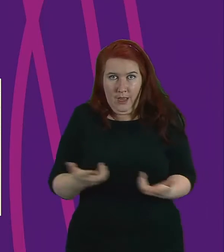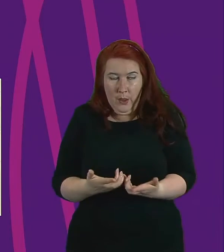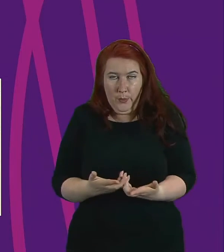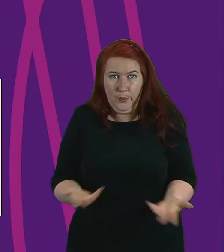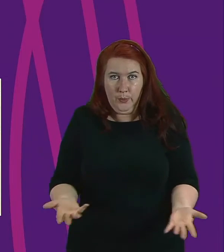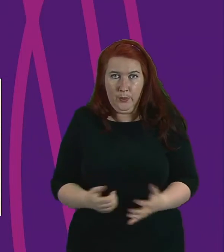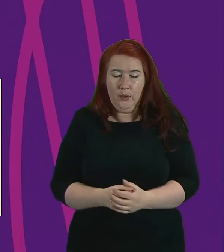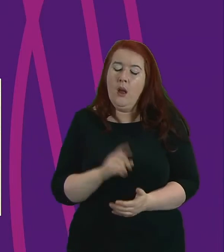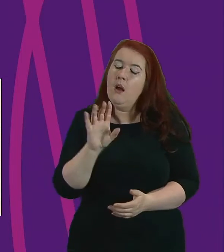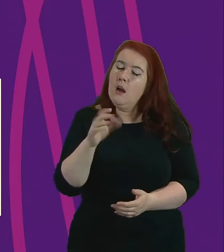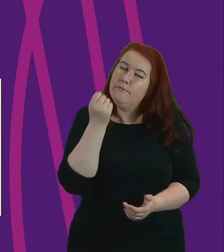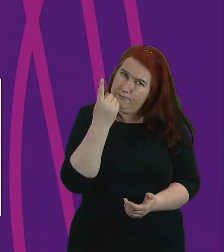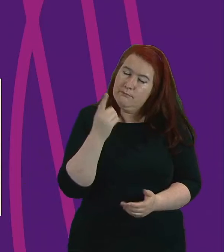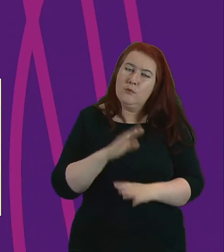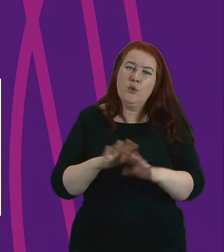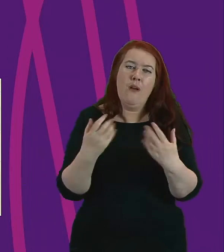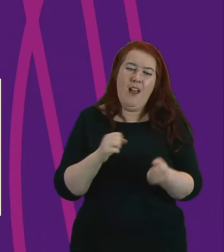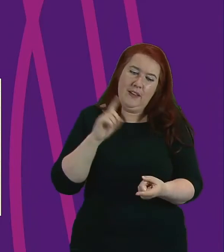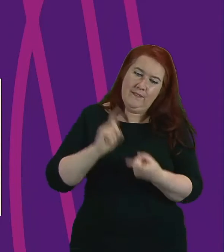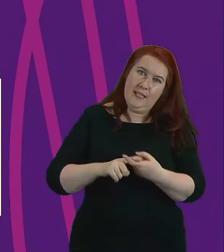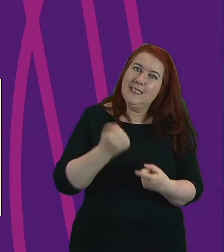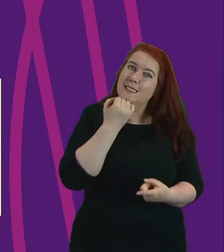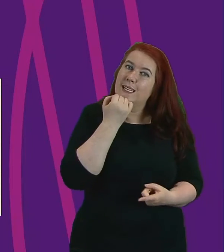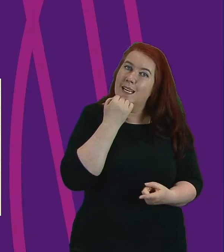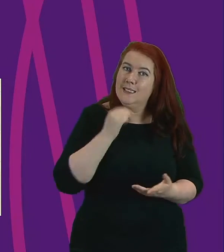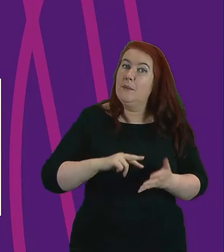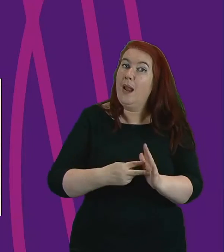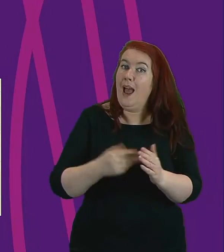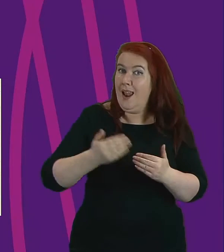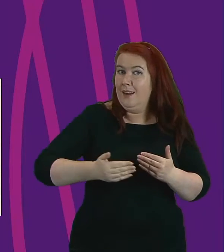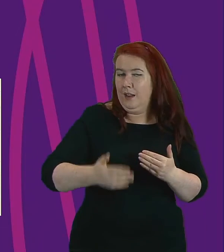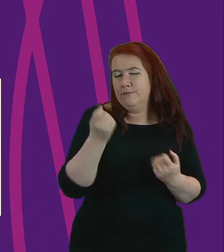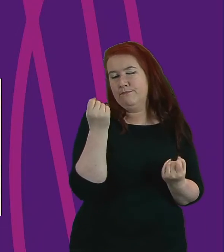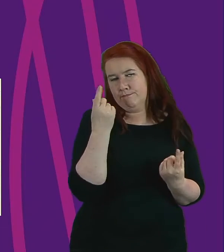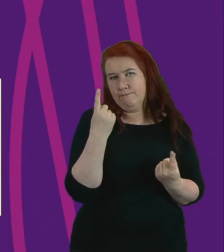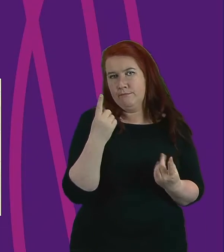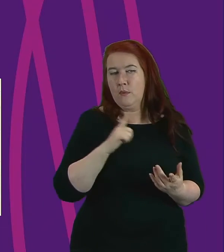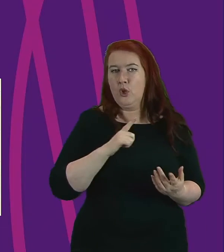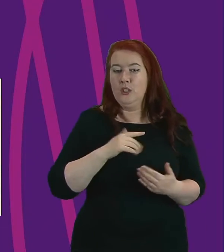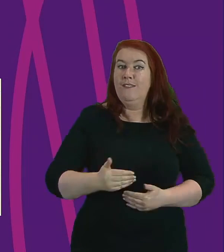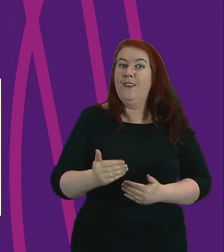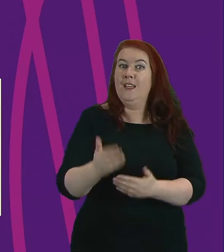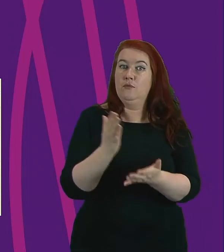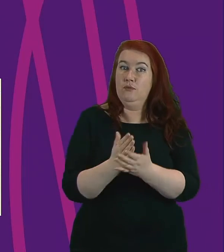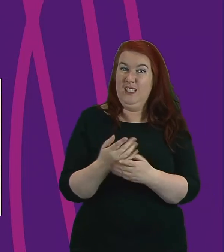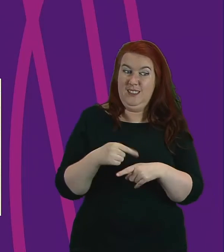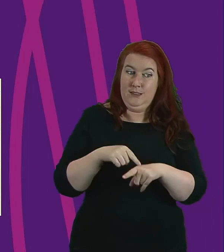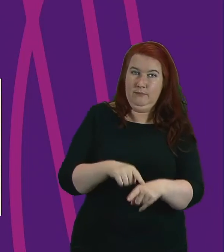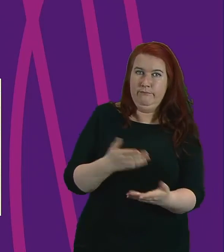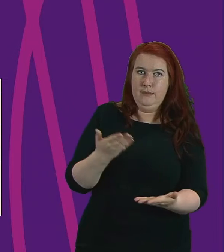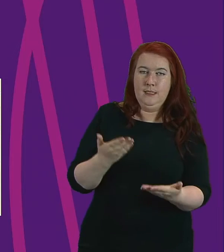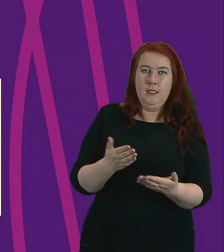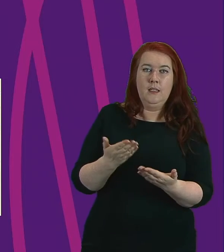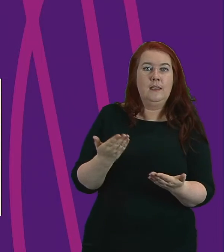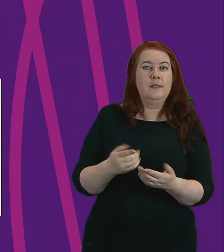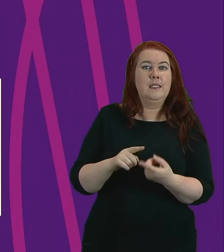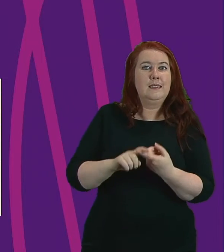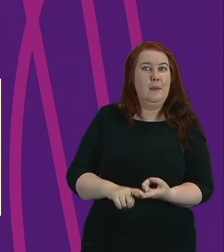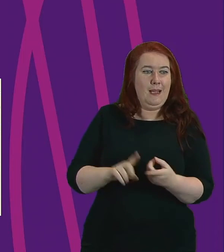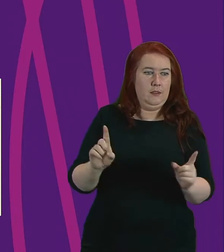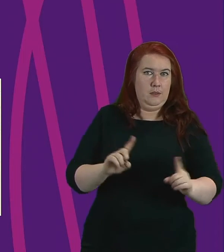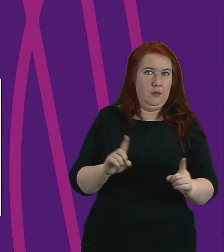deliberate lack of set dates within the government's plan, given that the various phases are subject to progress we make in